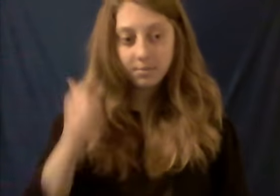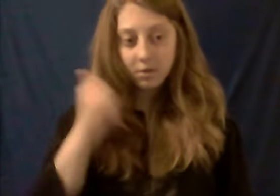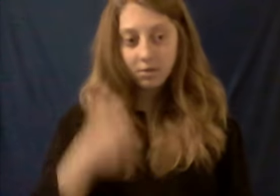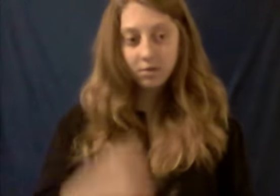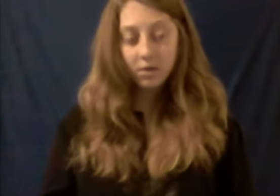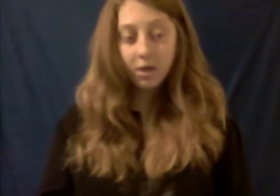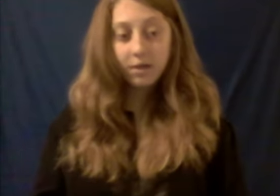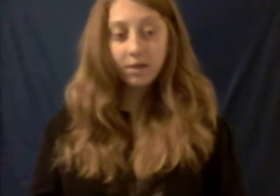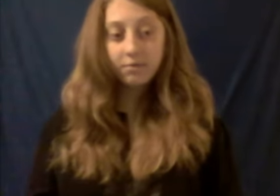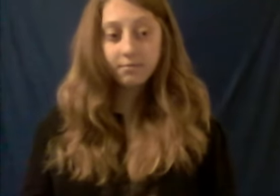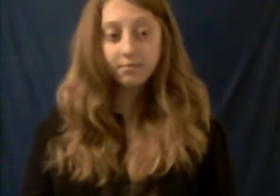Okay.